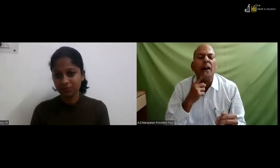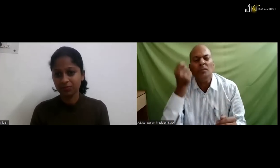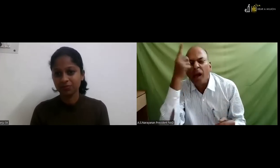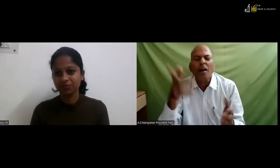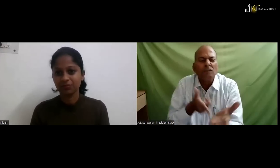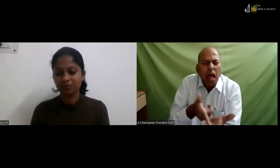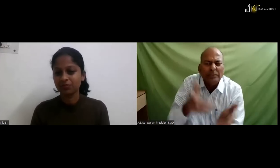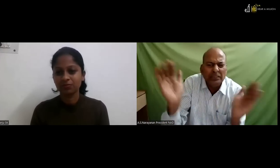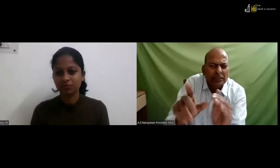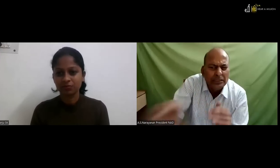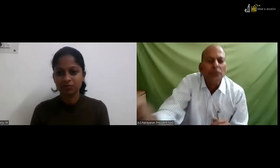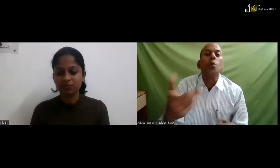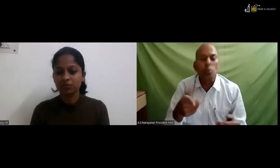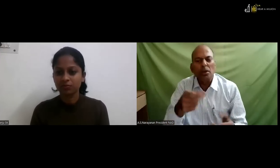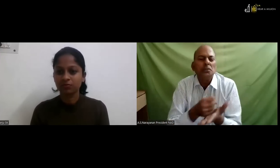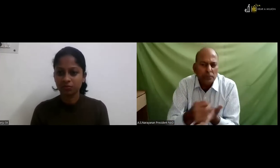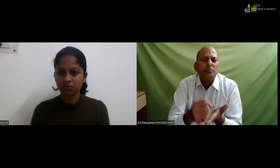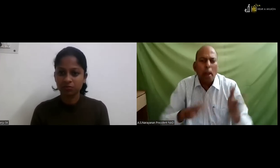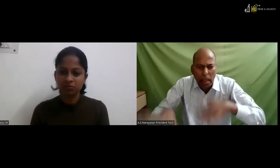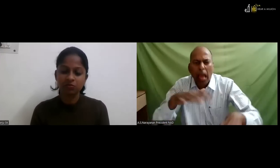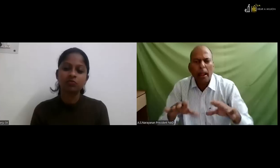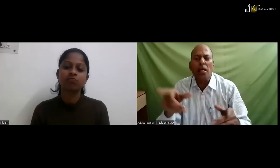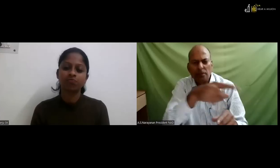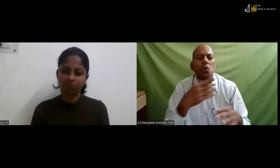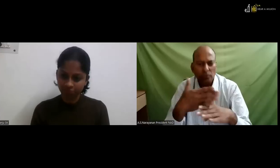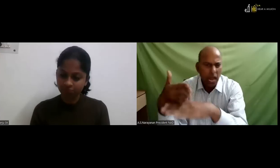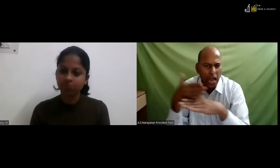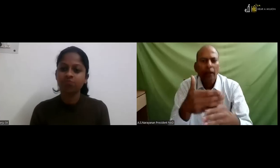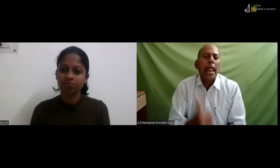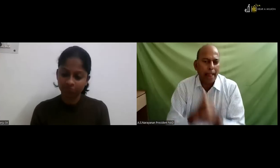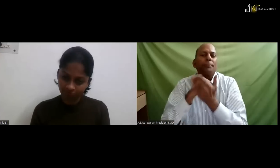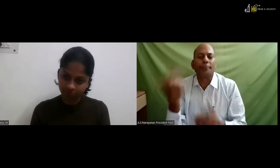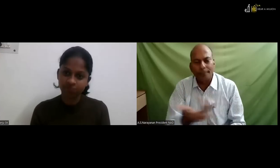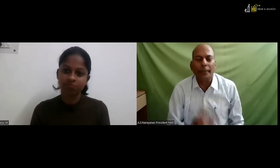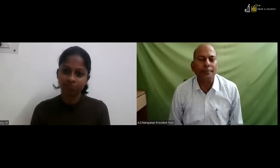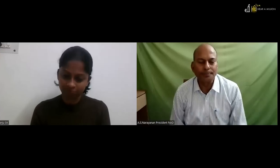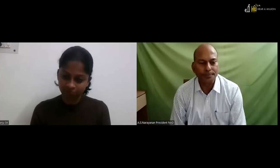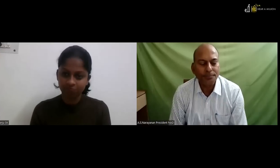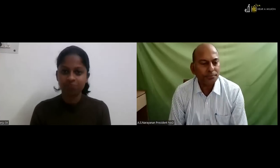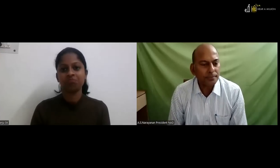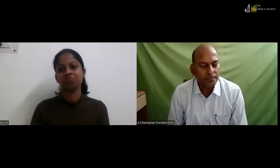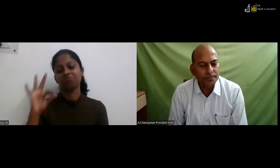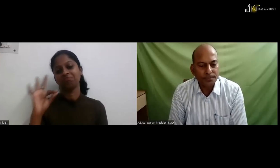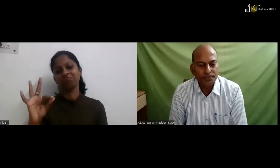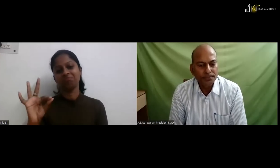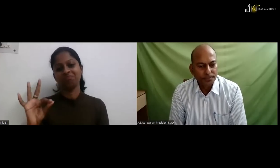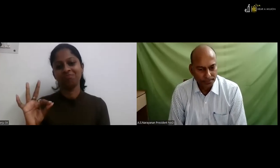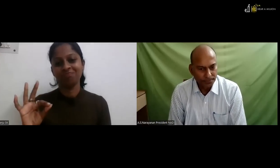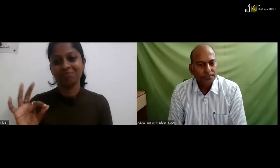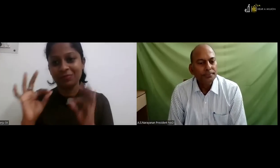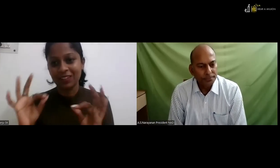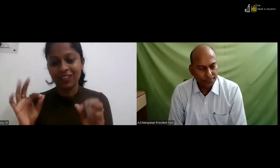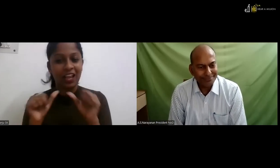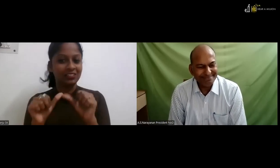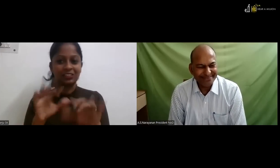us. And like technology, the people who are from rural areas, they are not that much